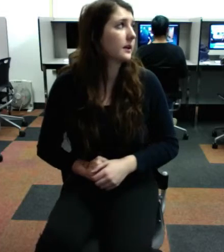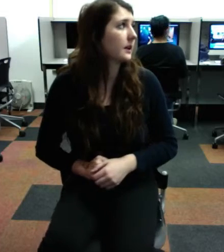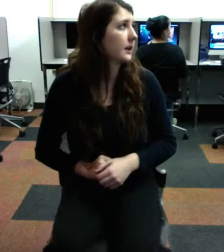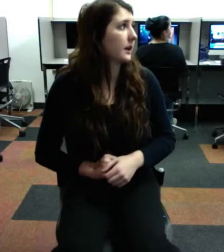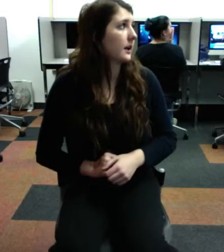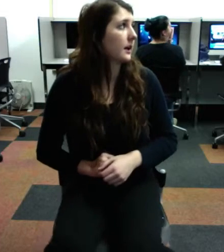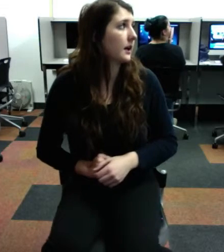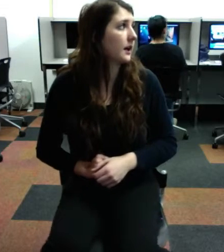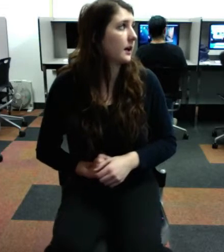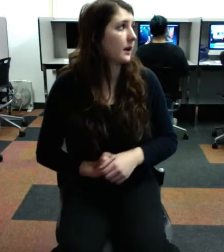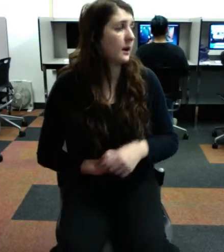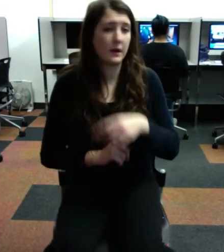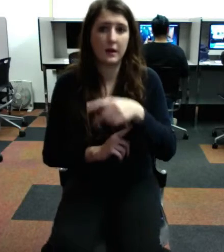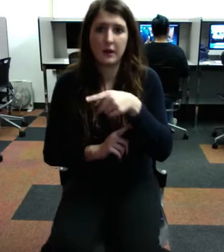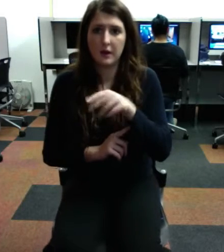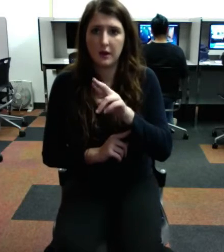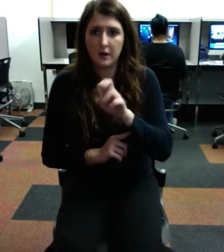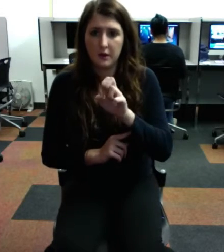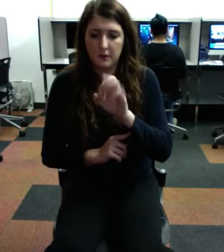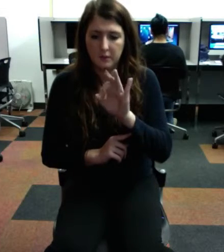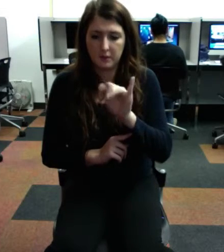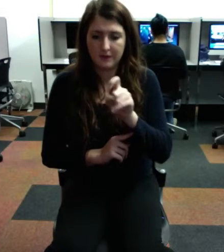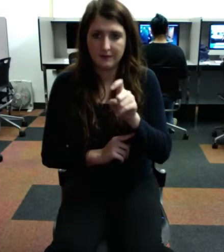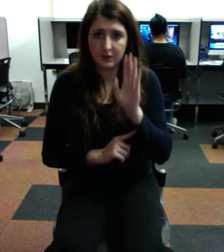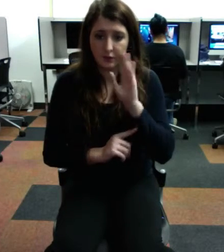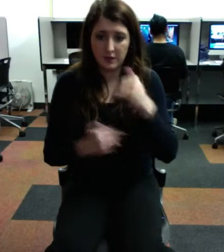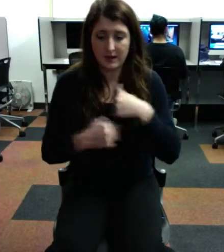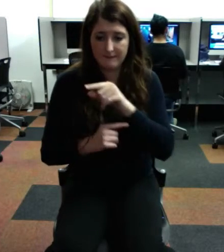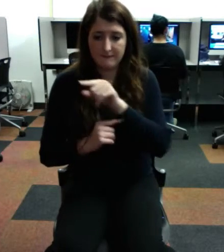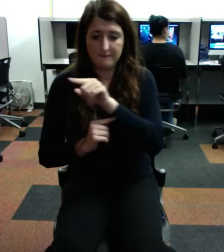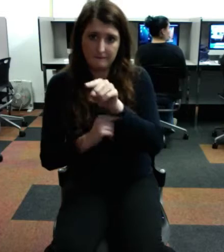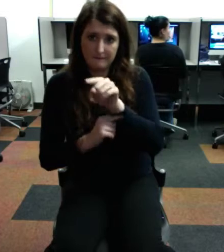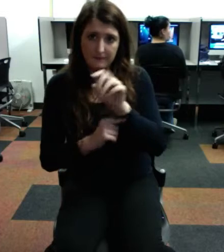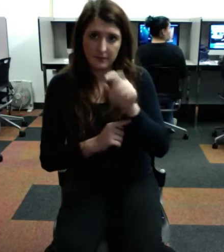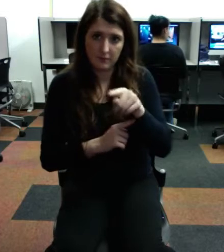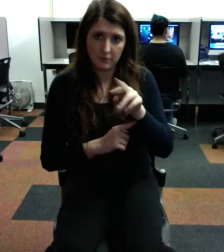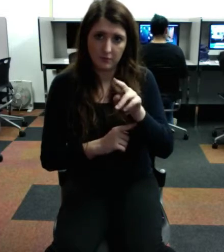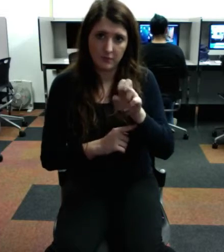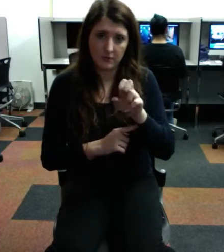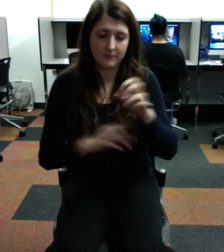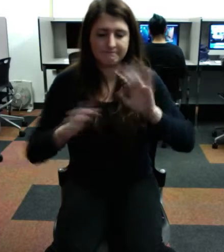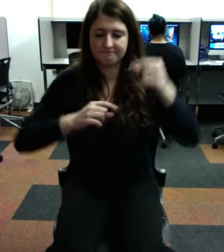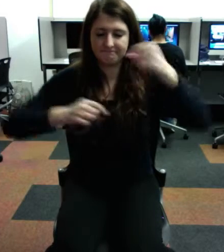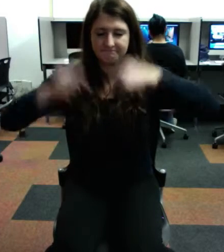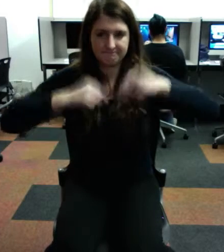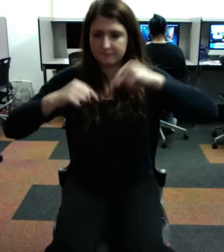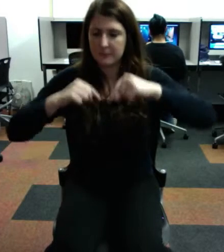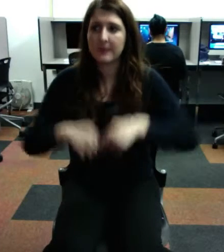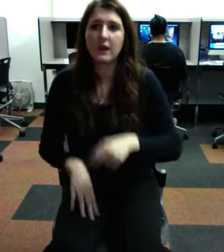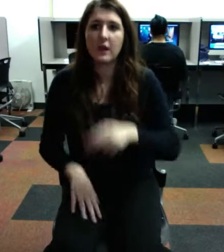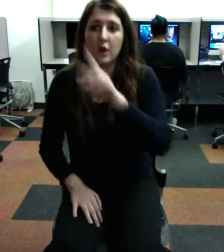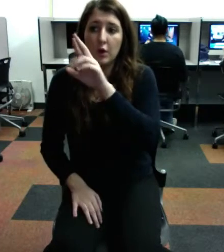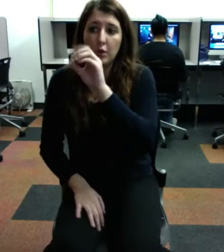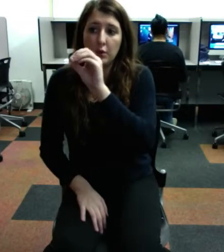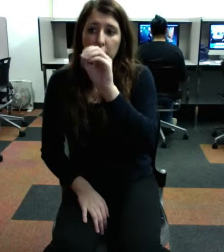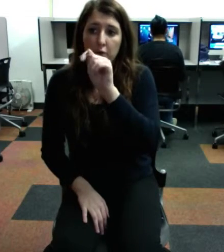Although these elements can be identified by these specific characters, the best way to be sure is through practice, by learning the meaning